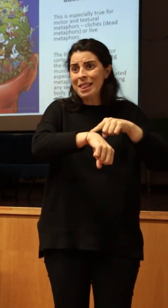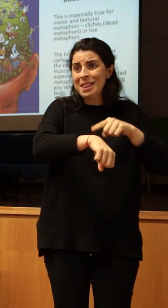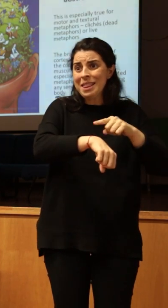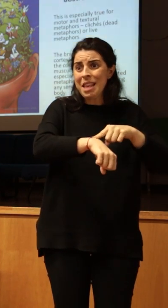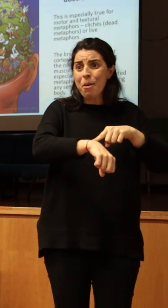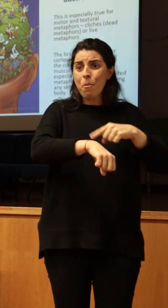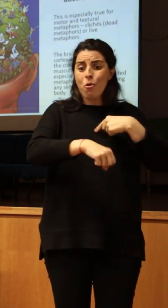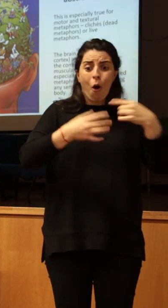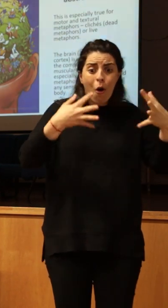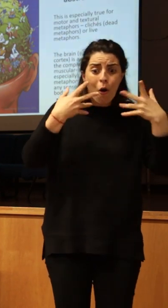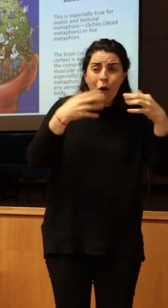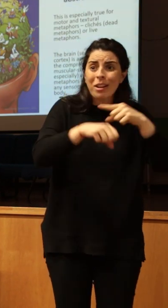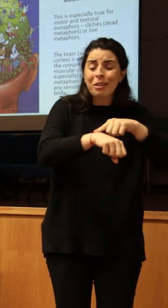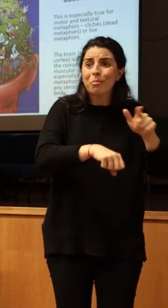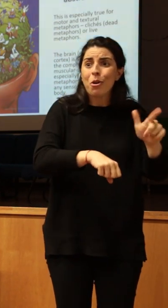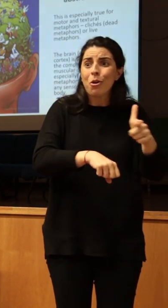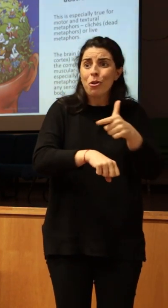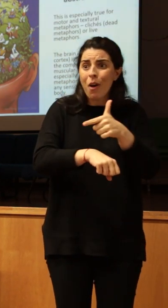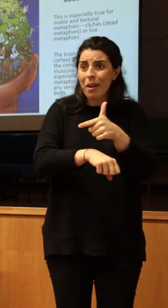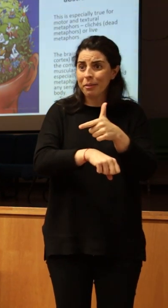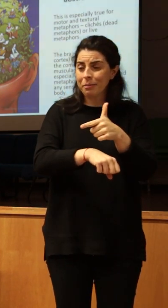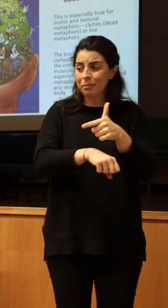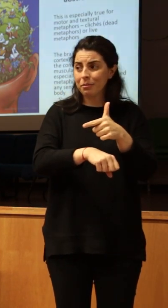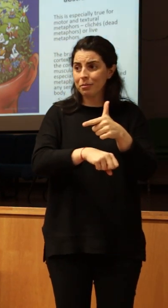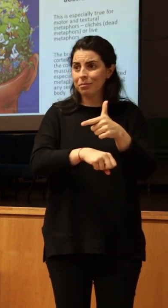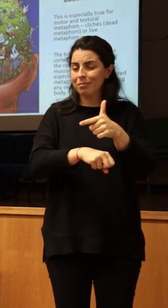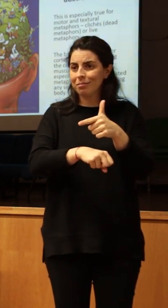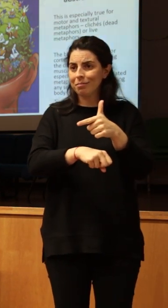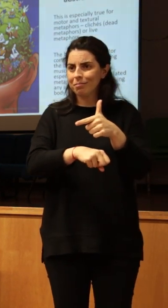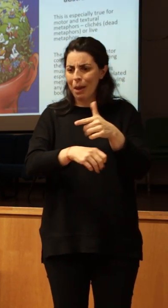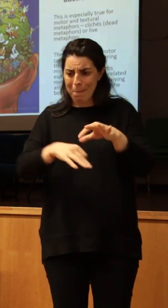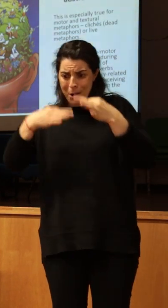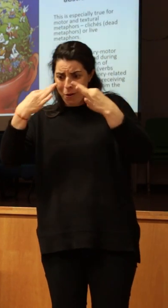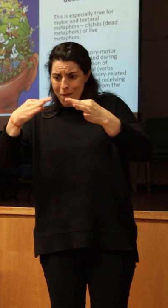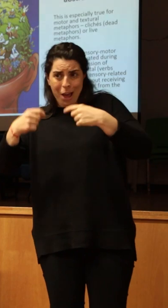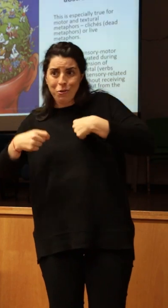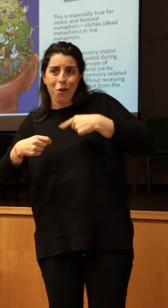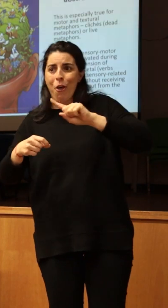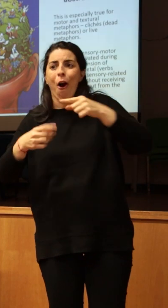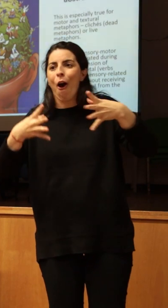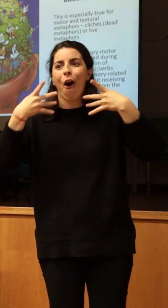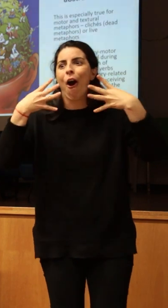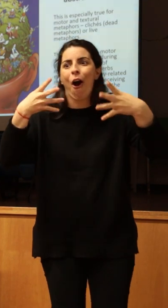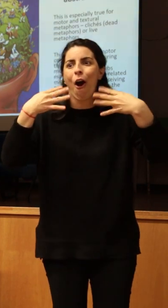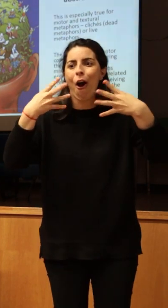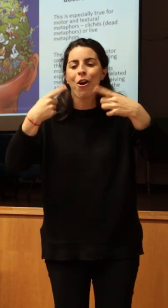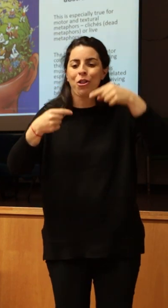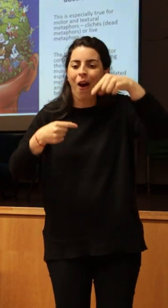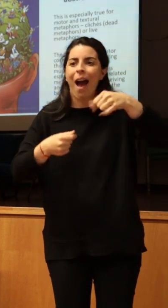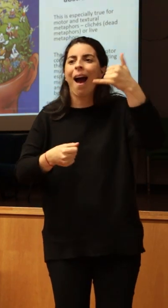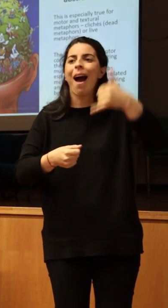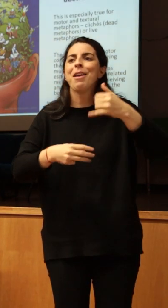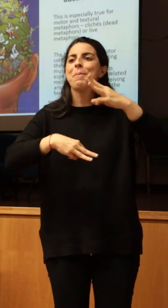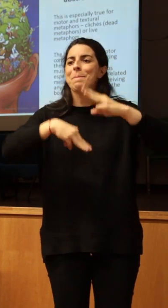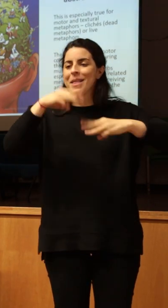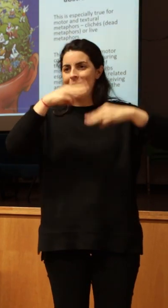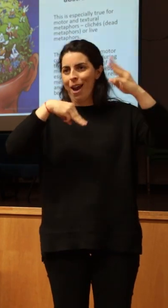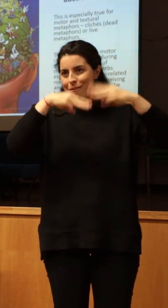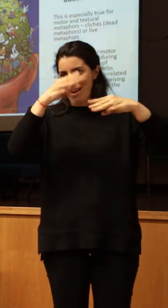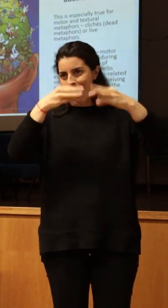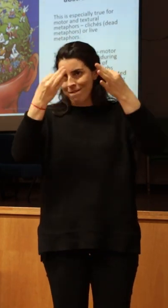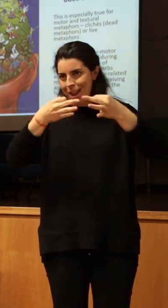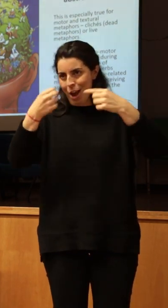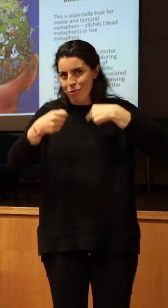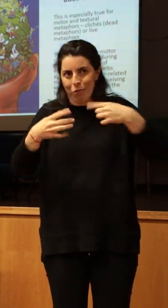tiempo. So we're not actually running. Pero yo no estoy corriendo. Out of time. It's no a metaphor. Es una metáfora. The